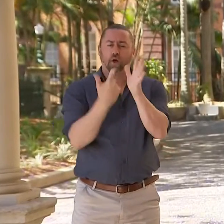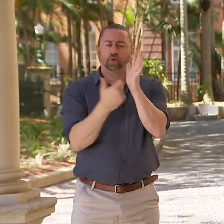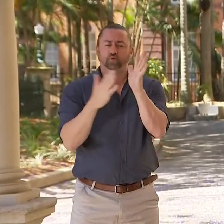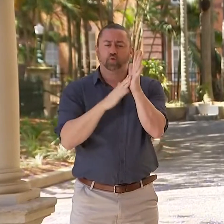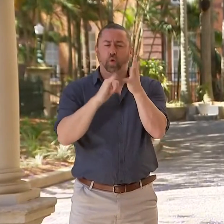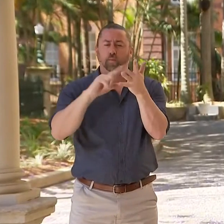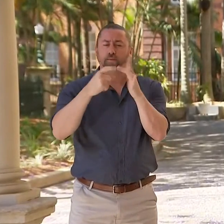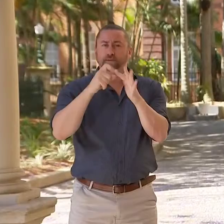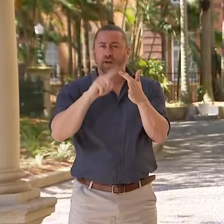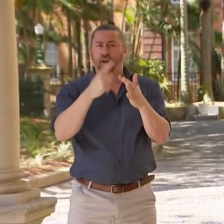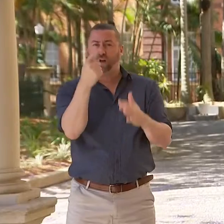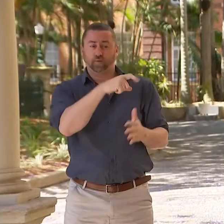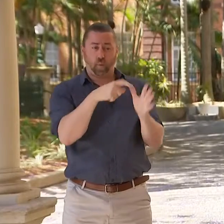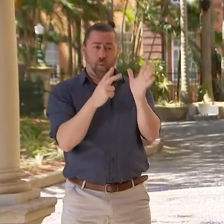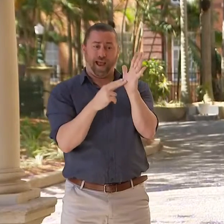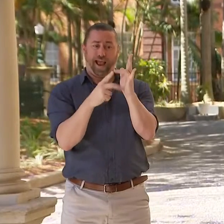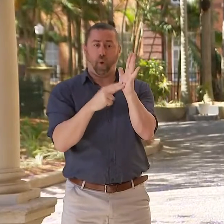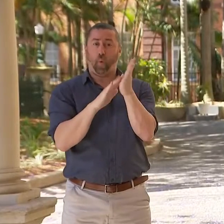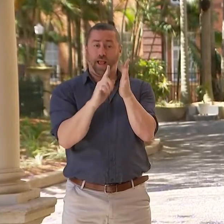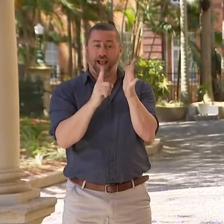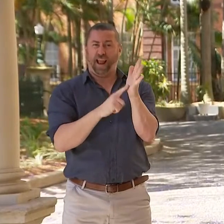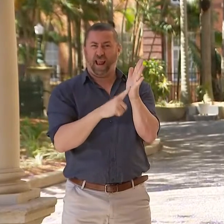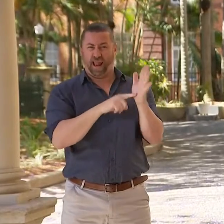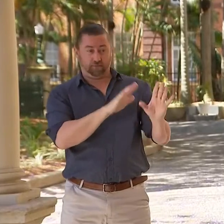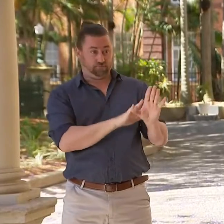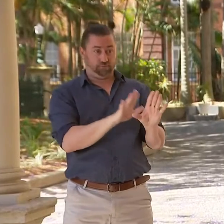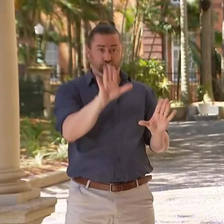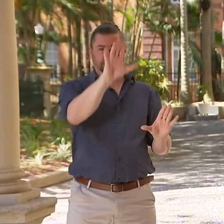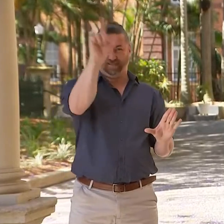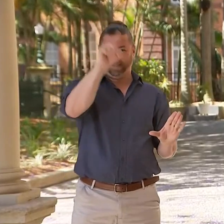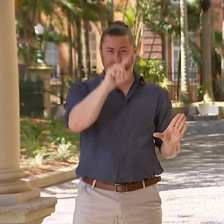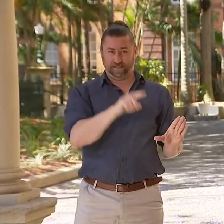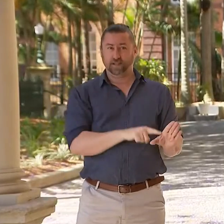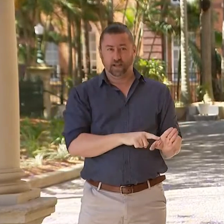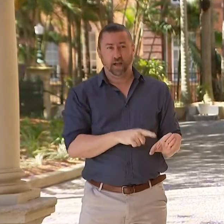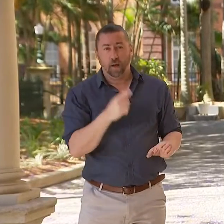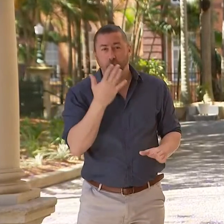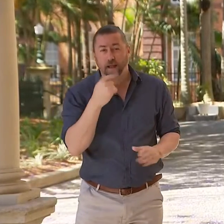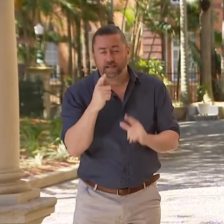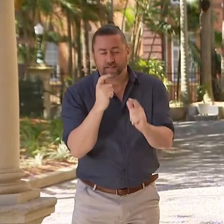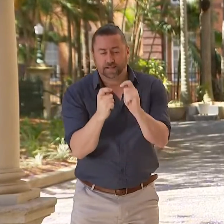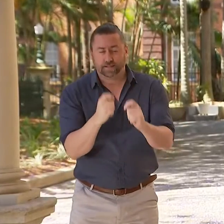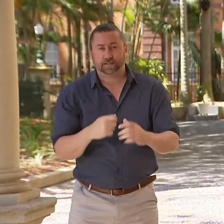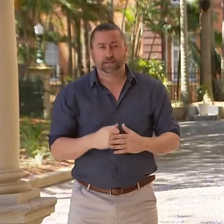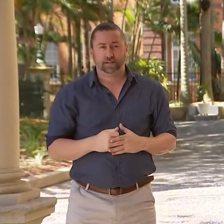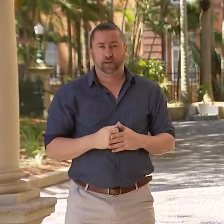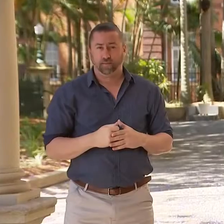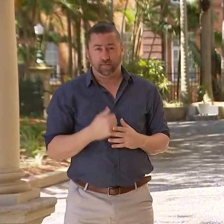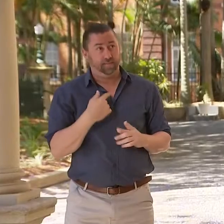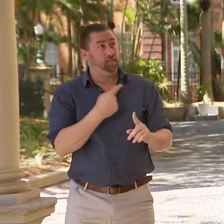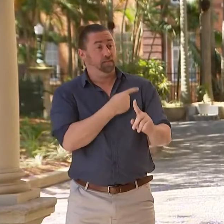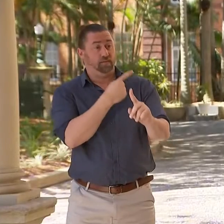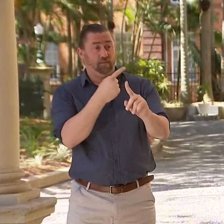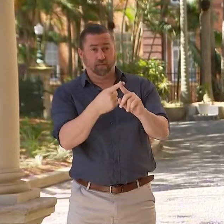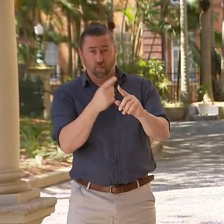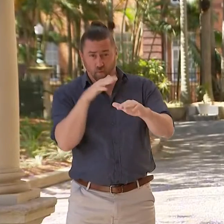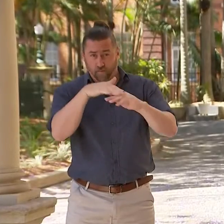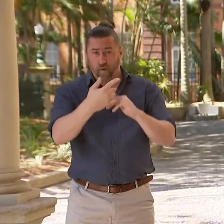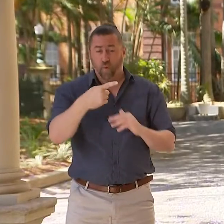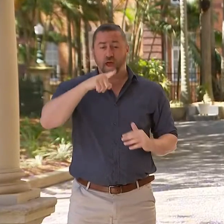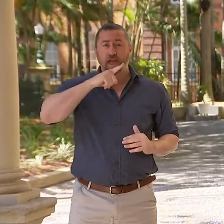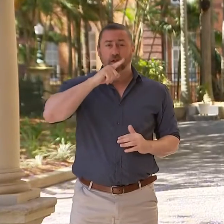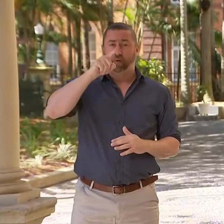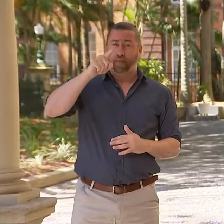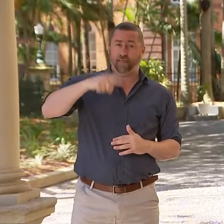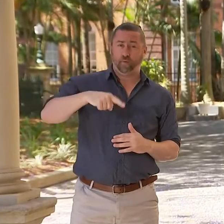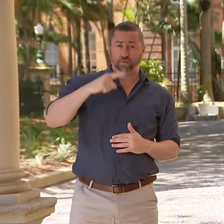any symptoms at all, come and get tested. I'm reassured that we have done well over 100,000 tests in